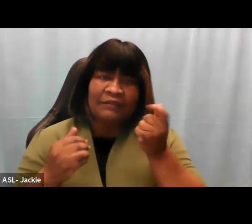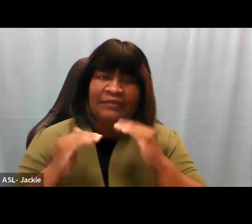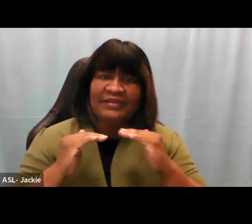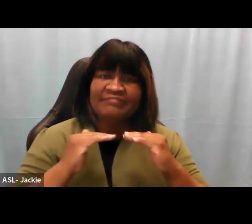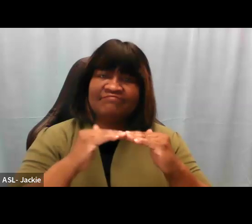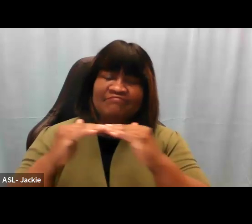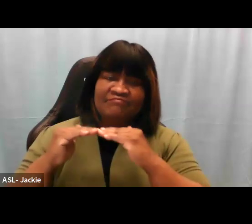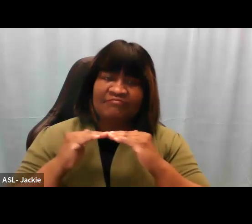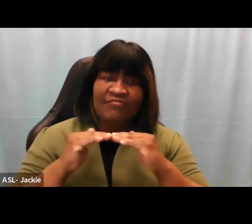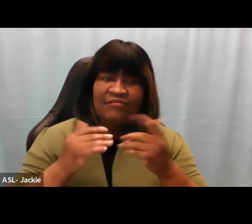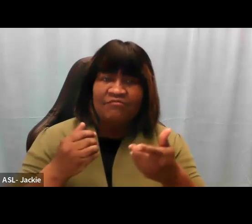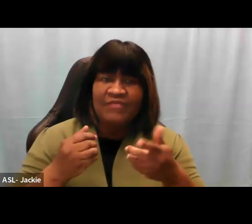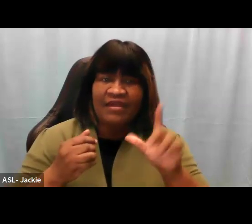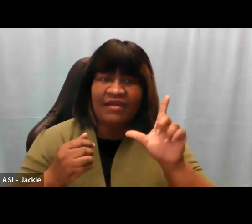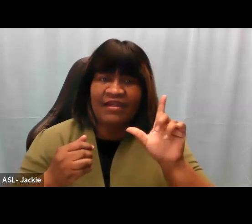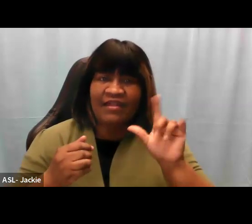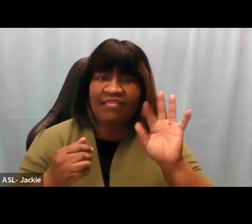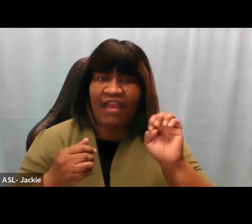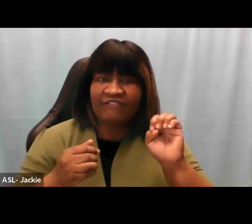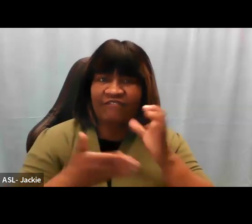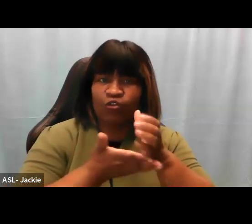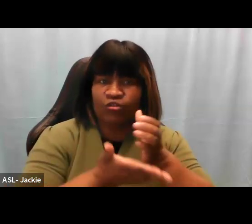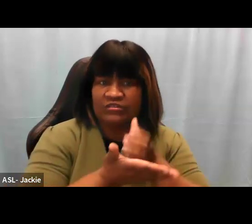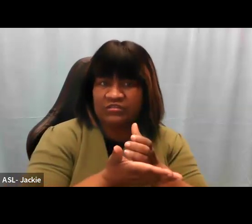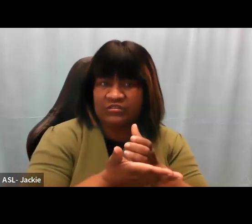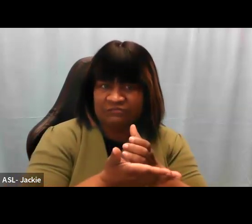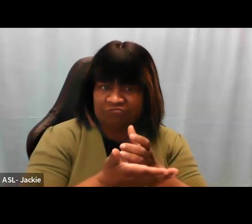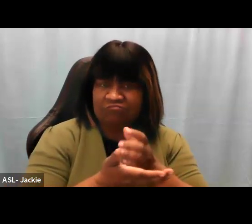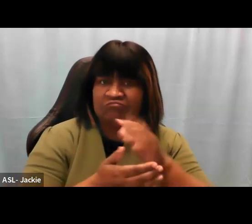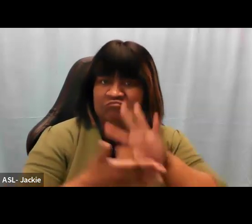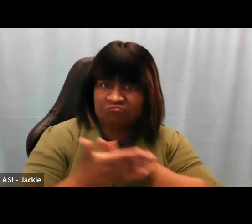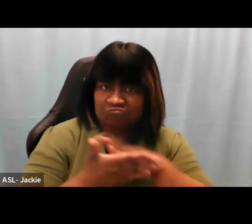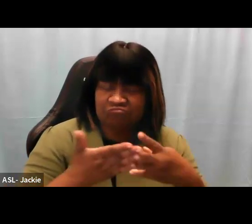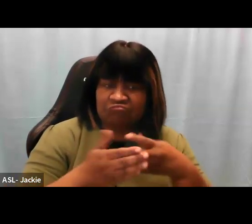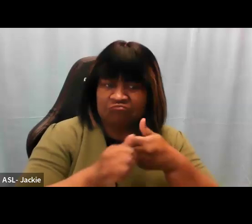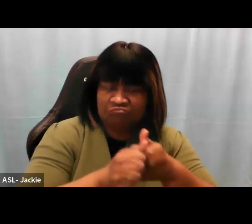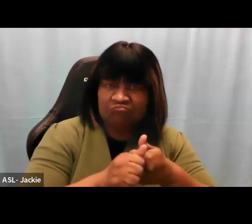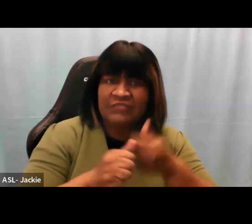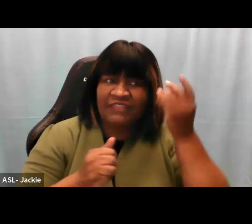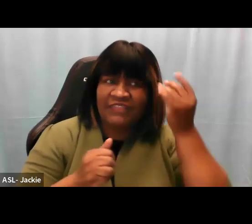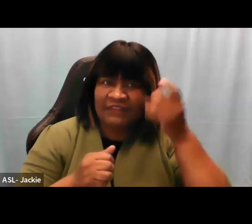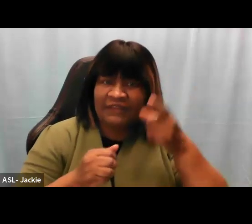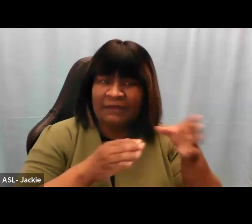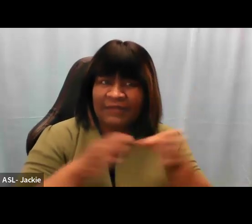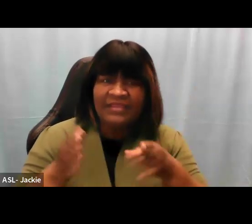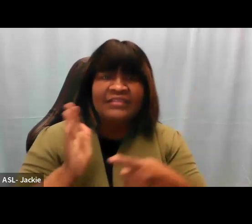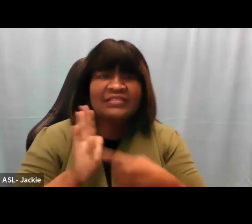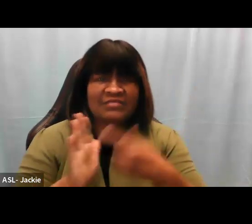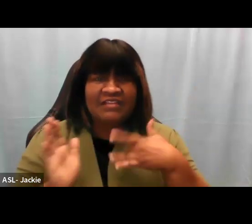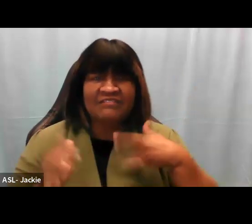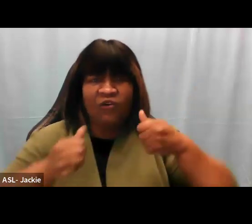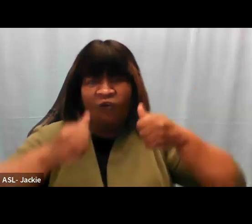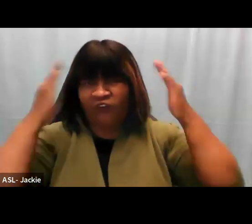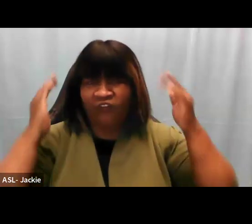some helpful ideas in there, but it involves a lot of thinking and planning, and it can be overwhelming to